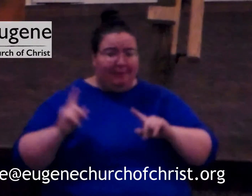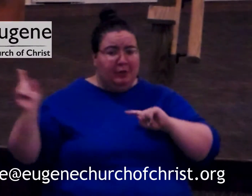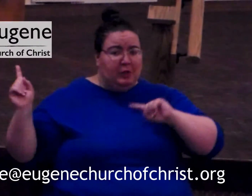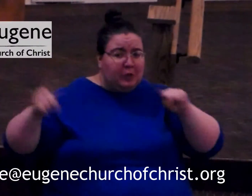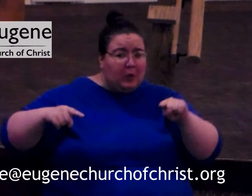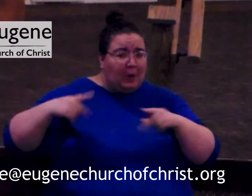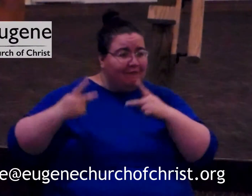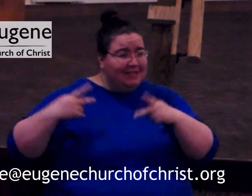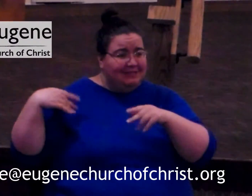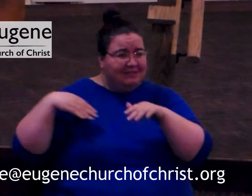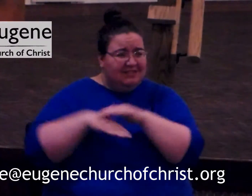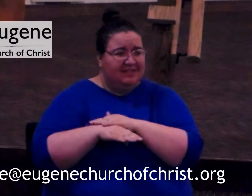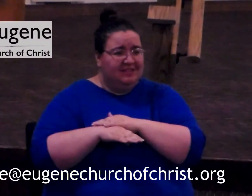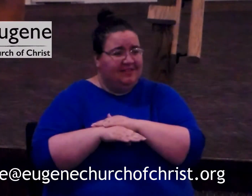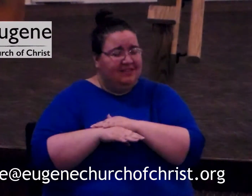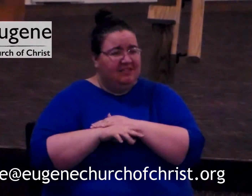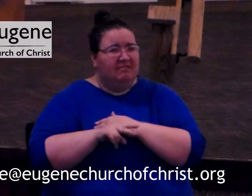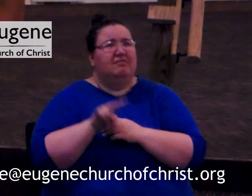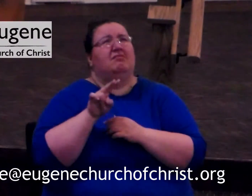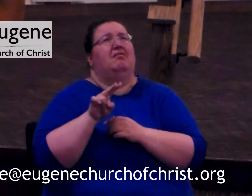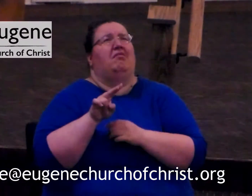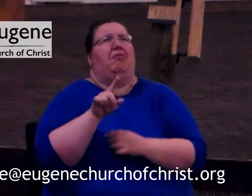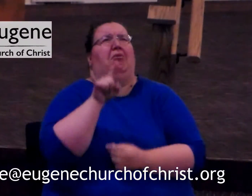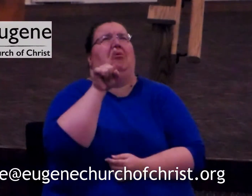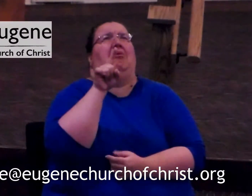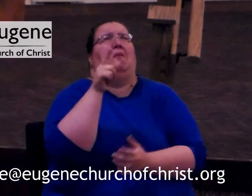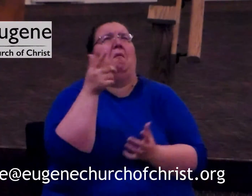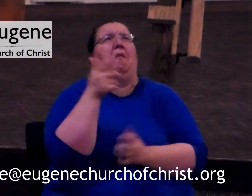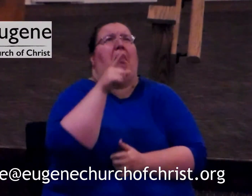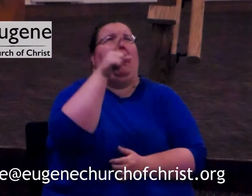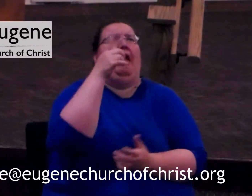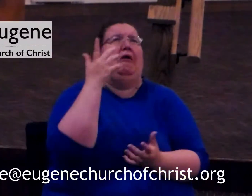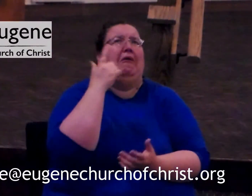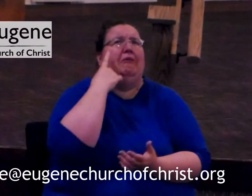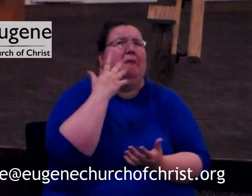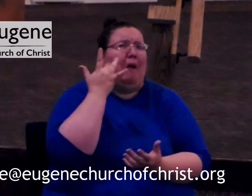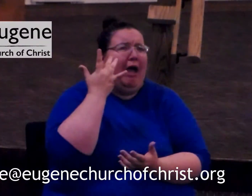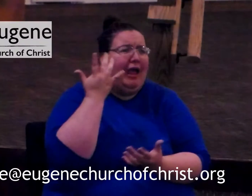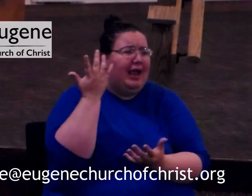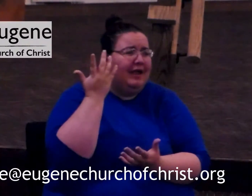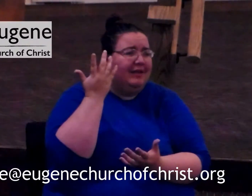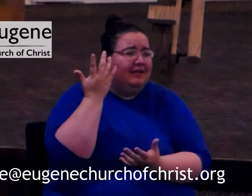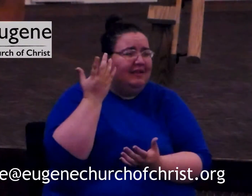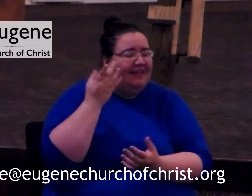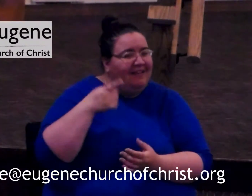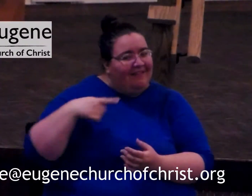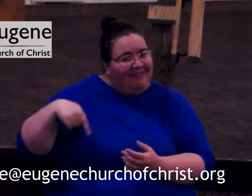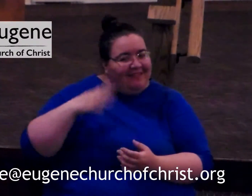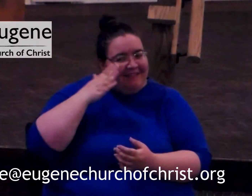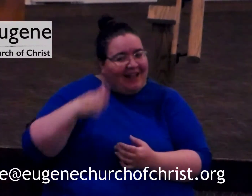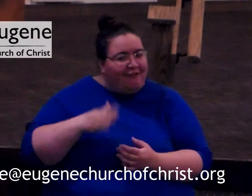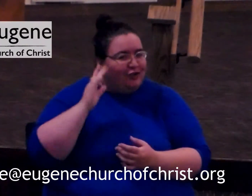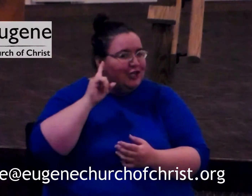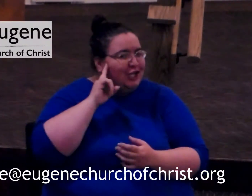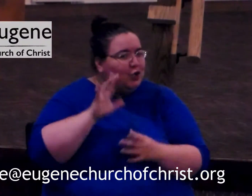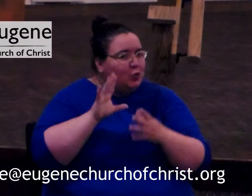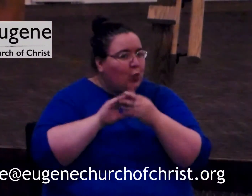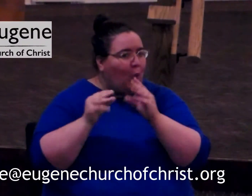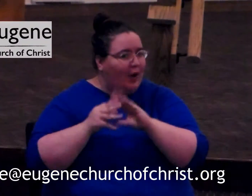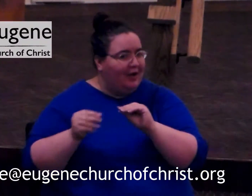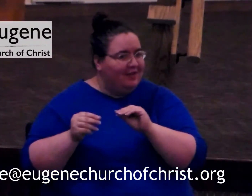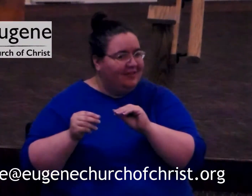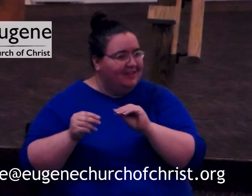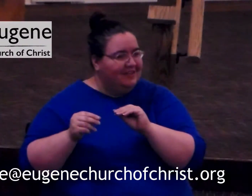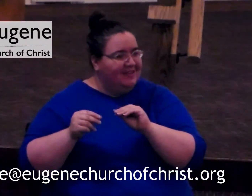equivalent of the bag is that day, and they leave and they think to themselves, it's a huge chandelier, what's that all about? And they never hear the story. For this woman, this is